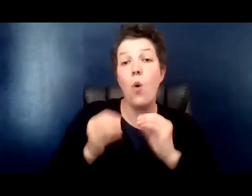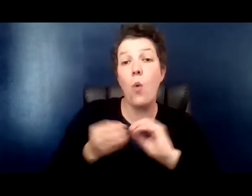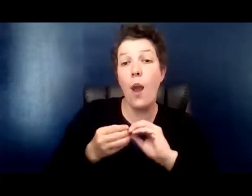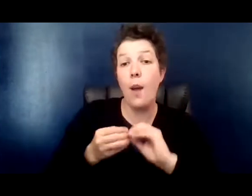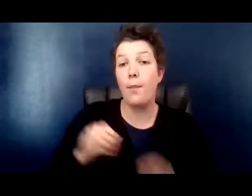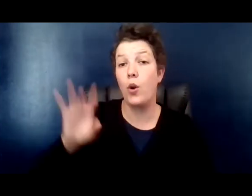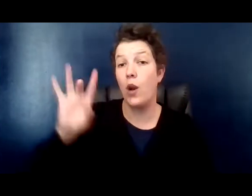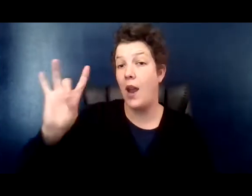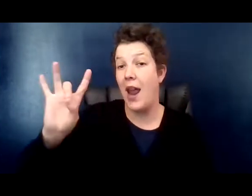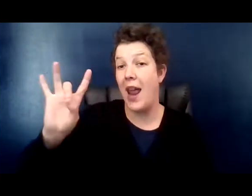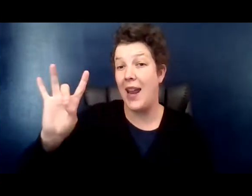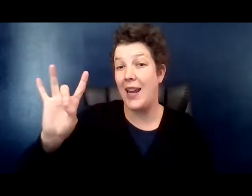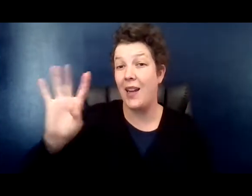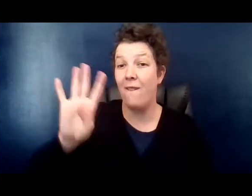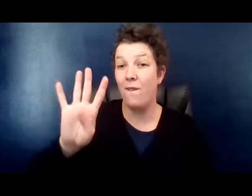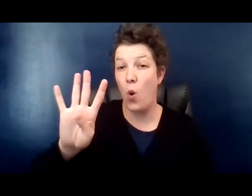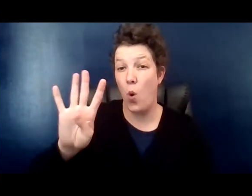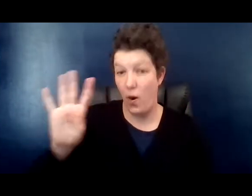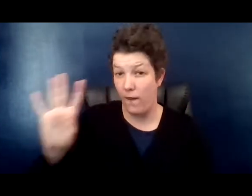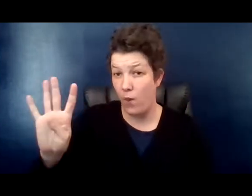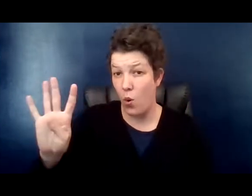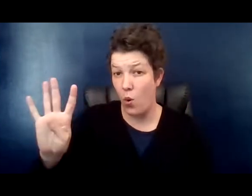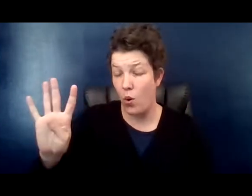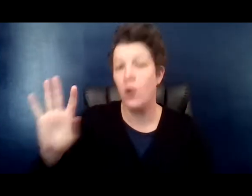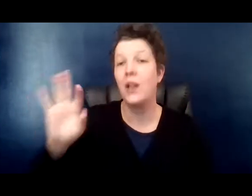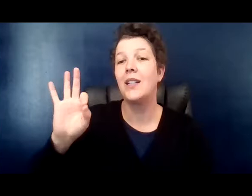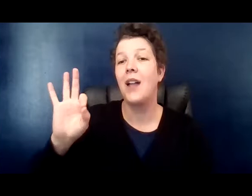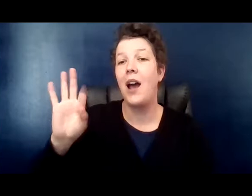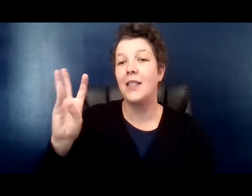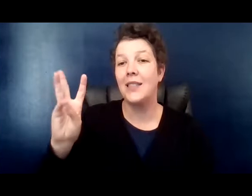code is 844, and the number is